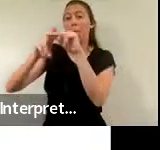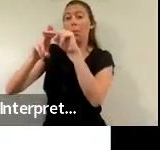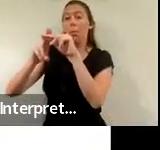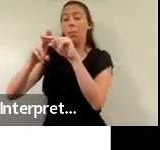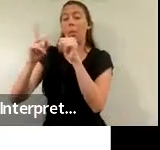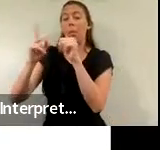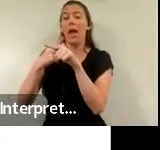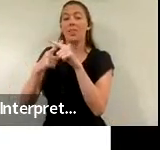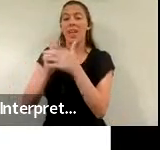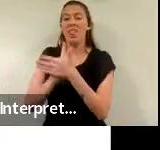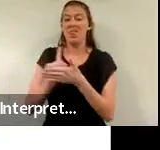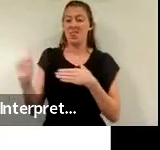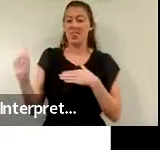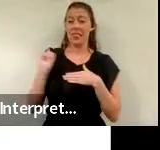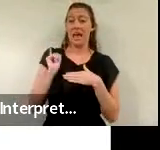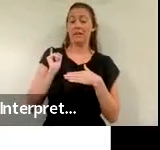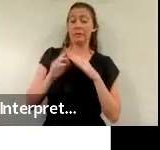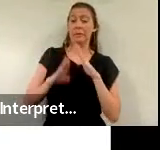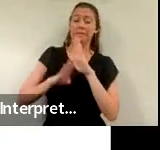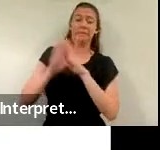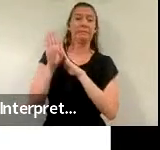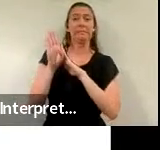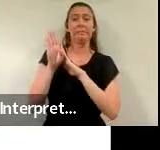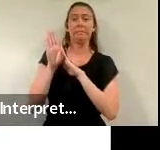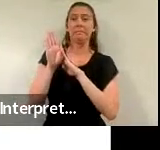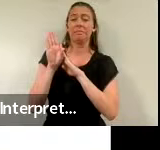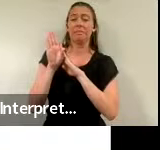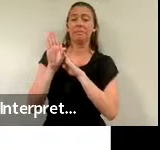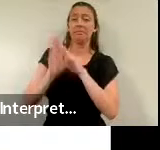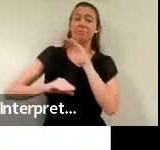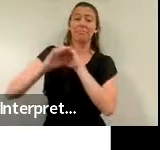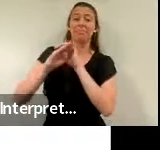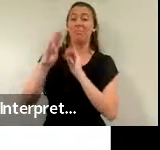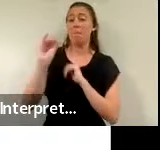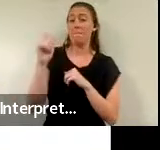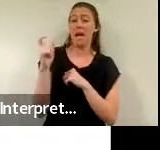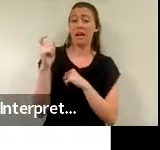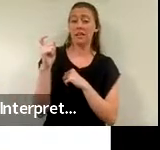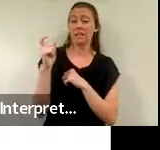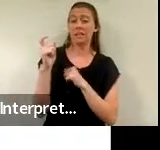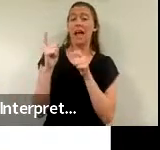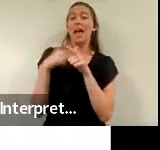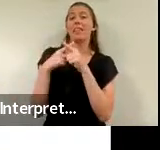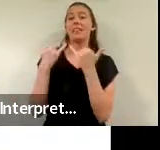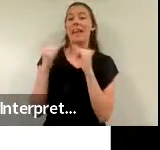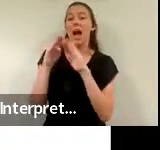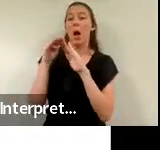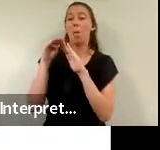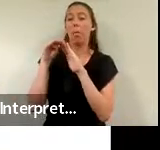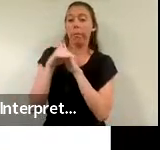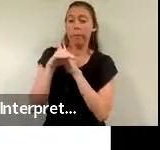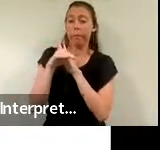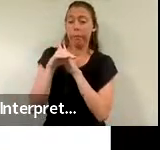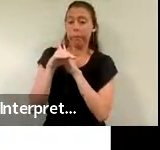just about 200 people hospitalized with COVID infection last week. We're down about 25% from